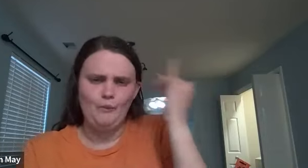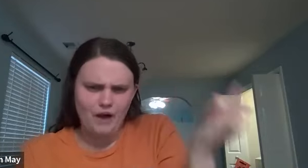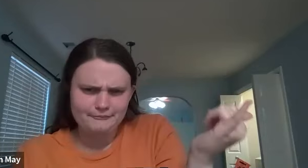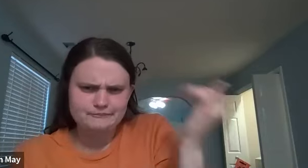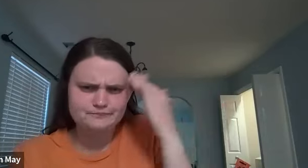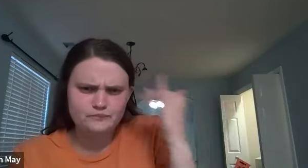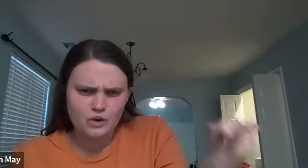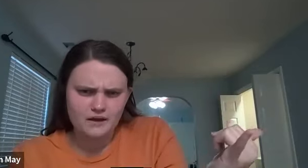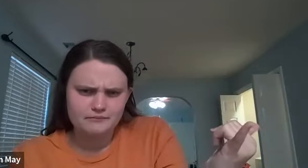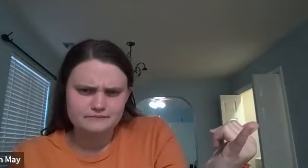why? Why?